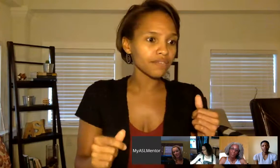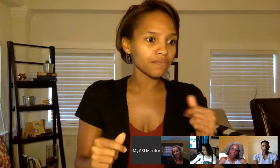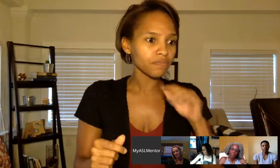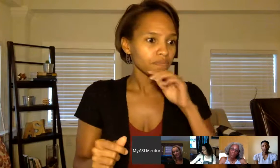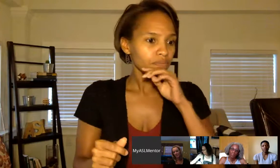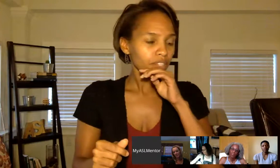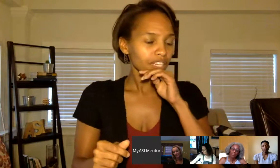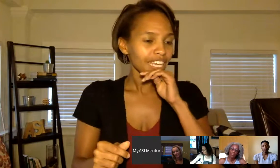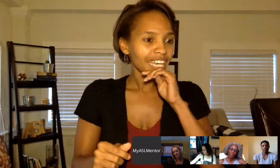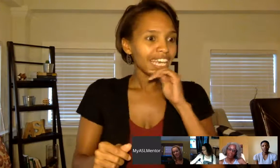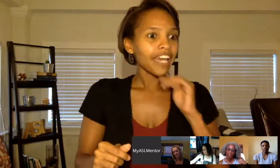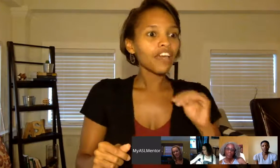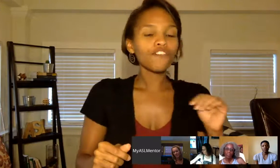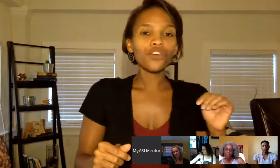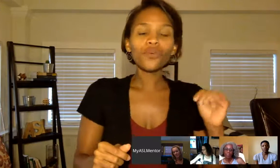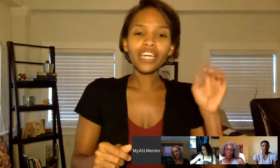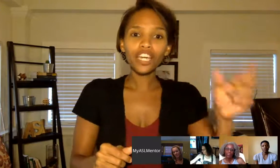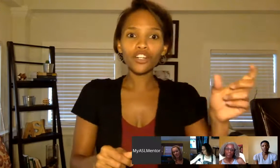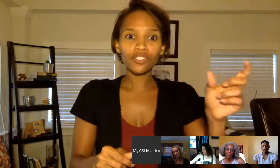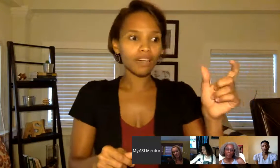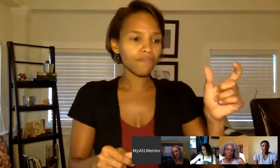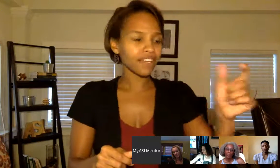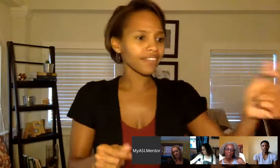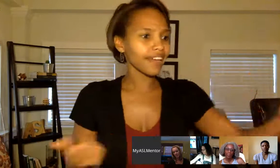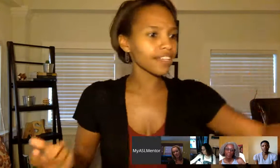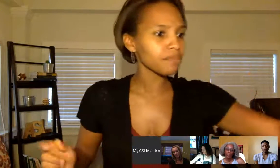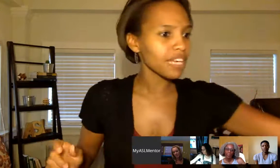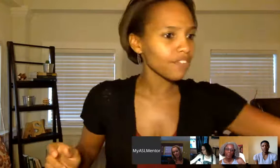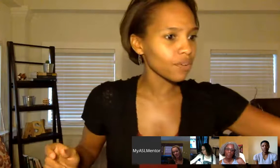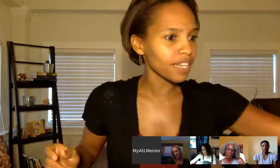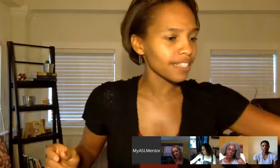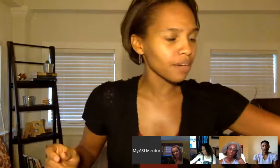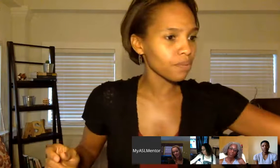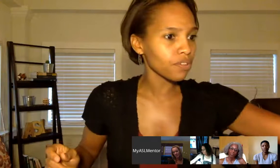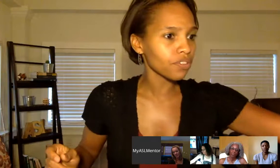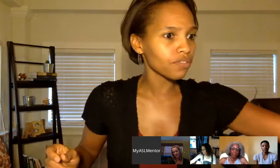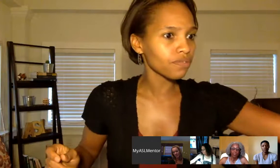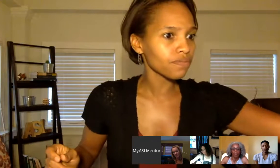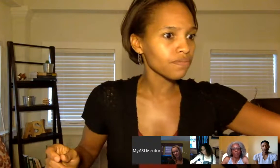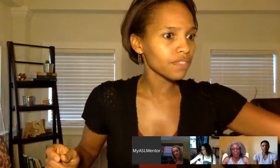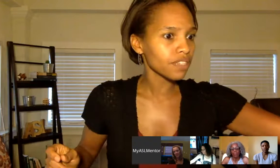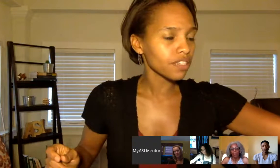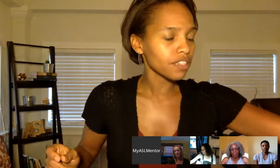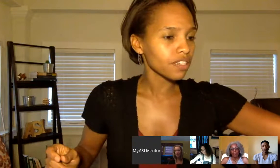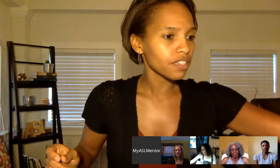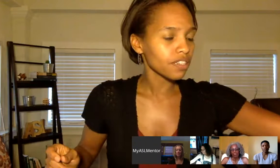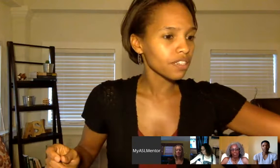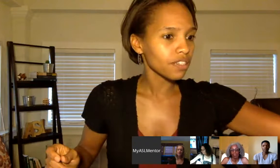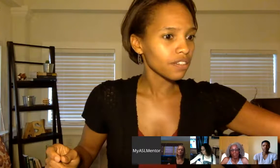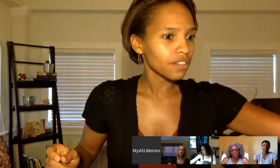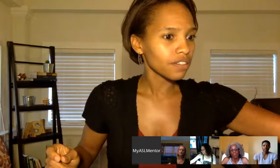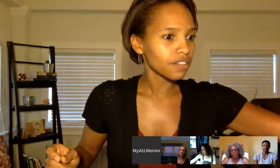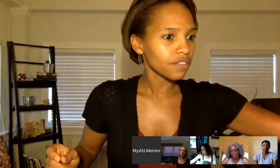is, if you hear something like, let me give you an example.